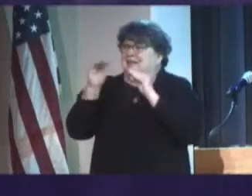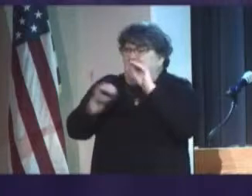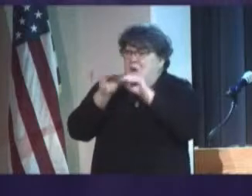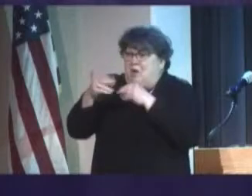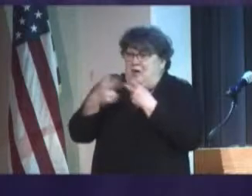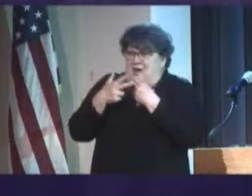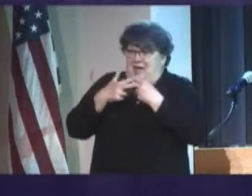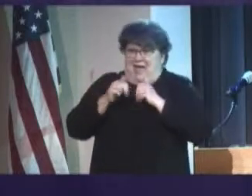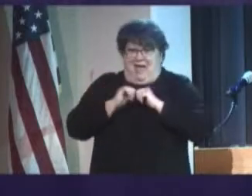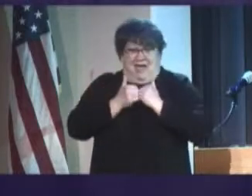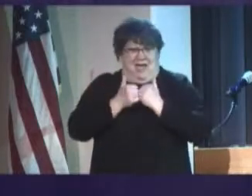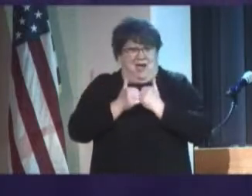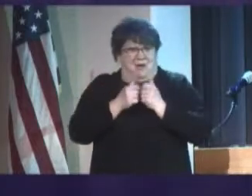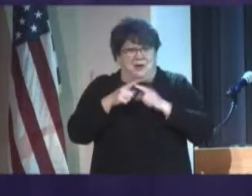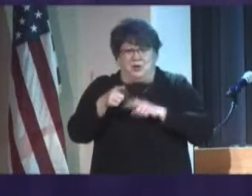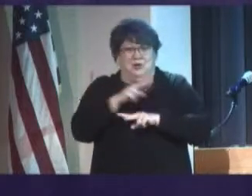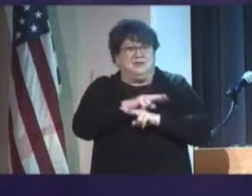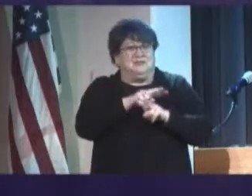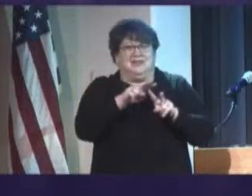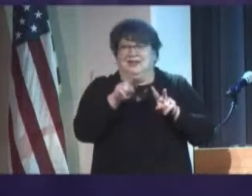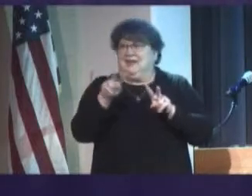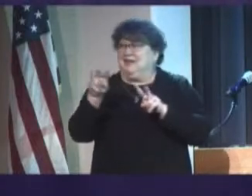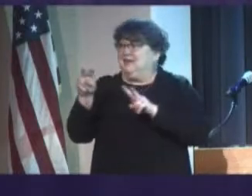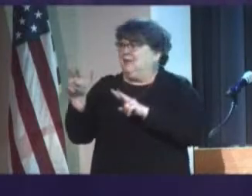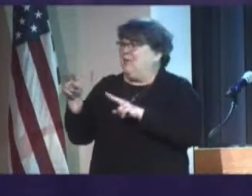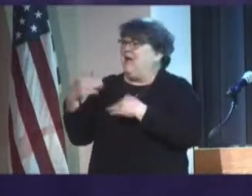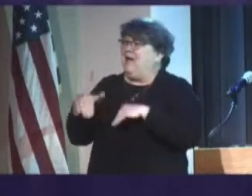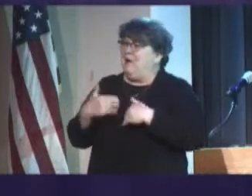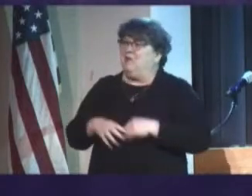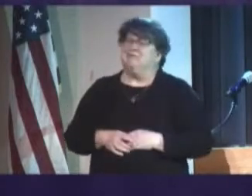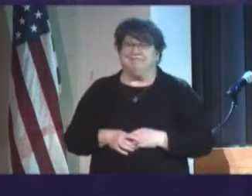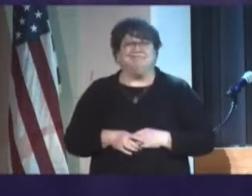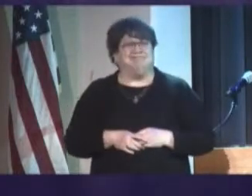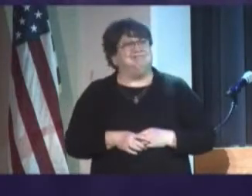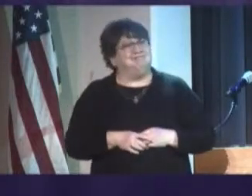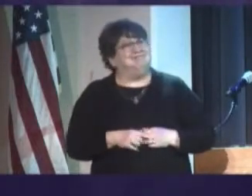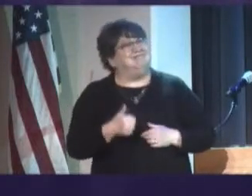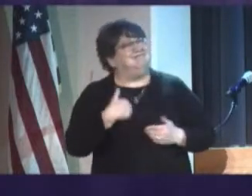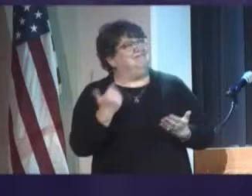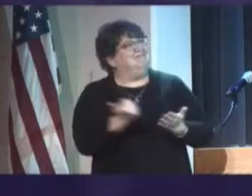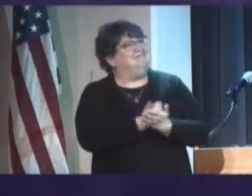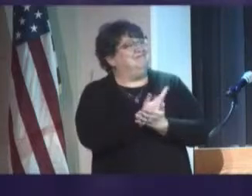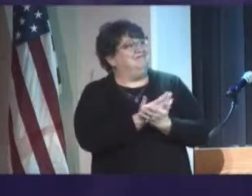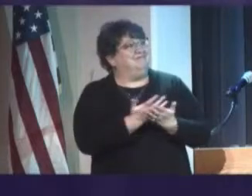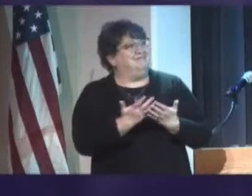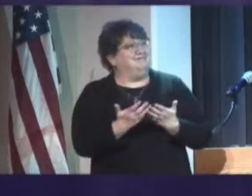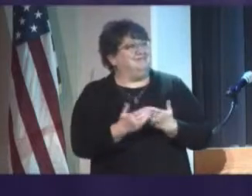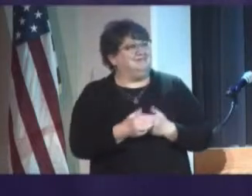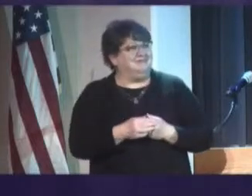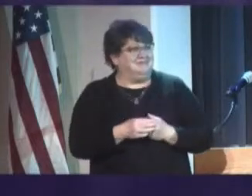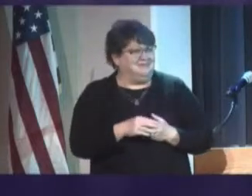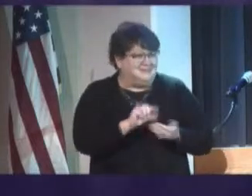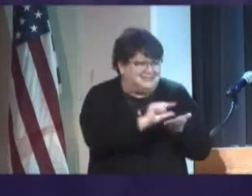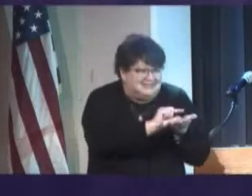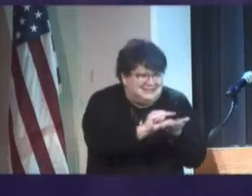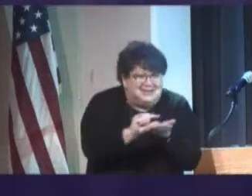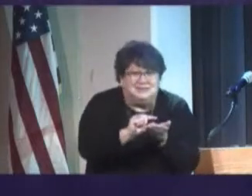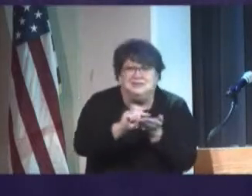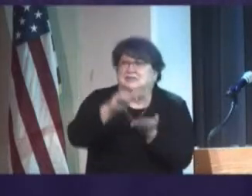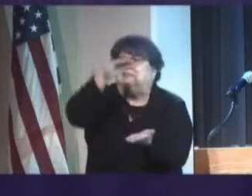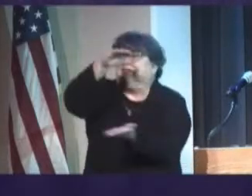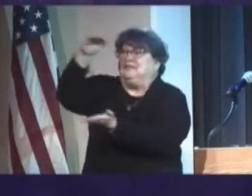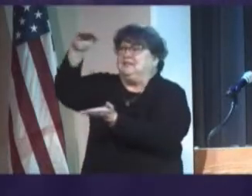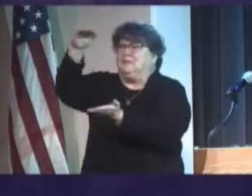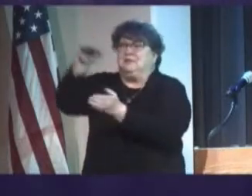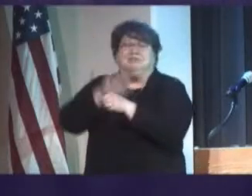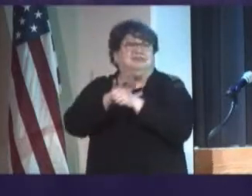hold? Looking around here, you'd think, sure, she's got everything. I've got